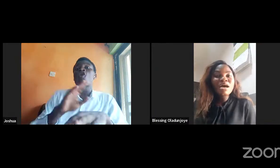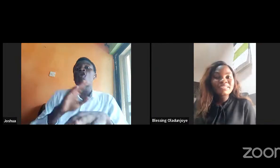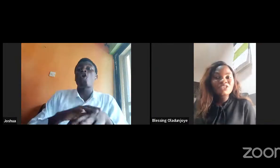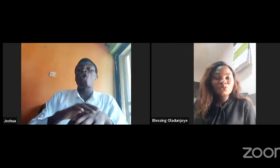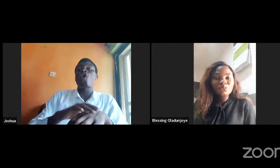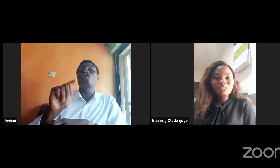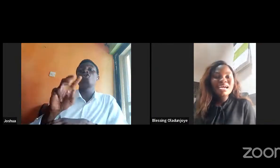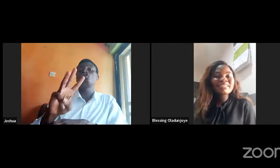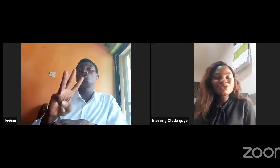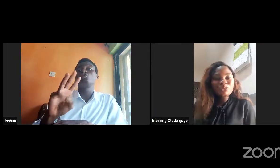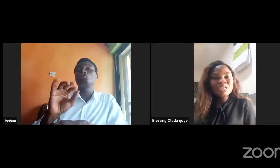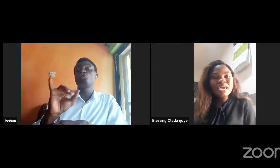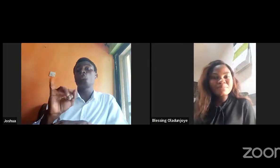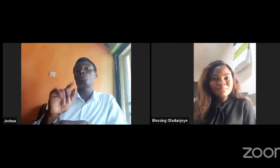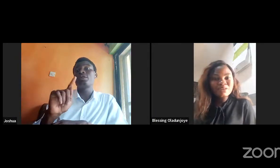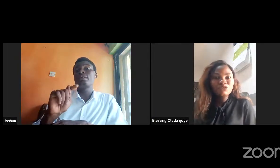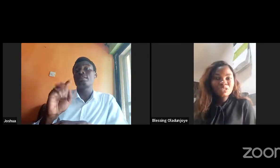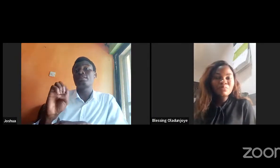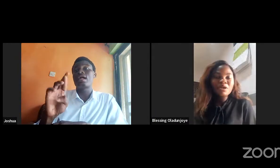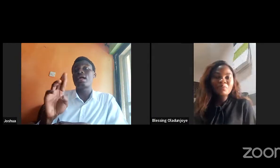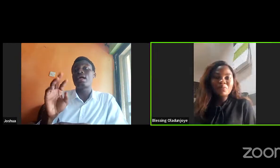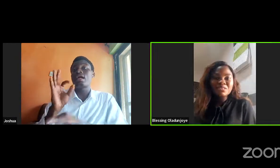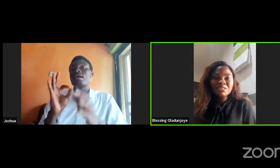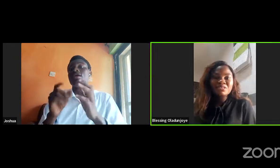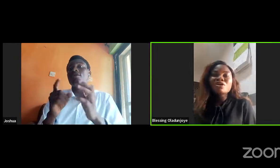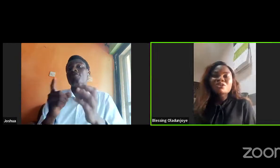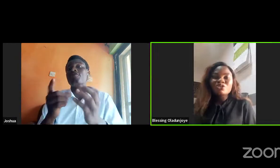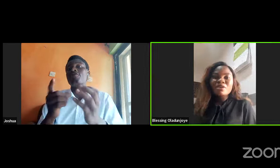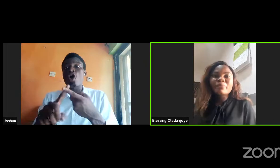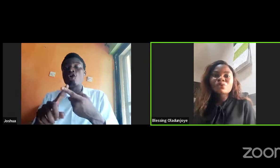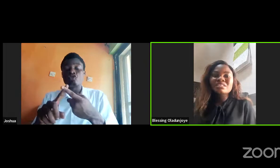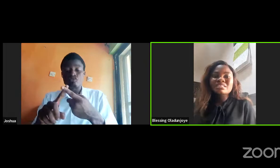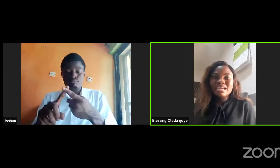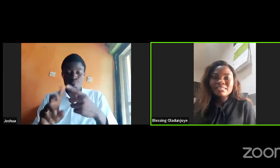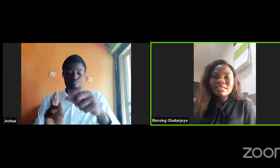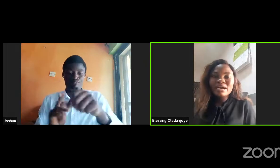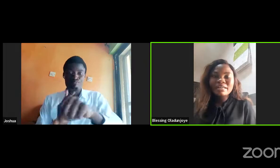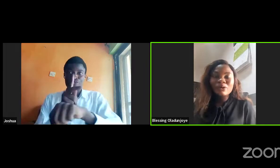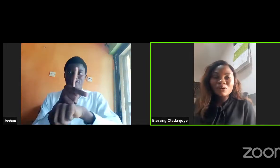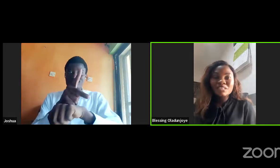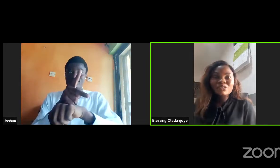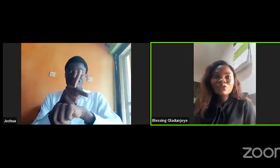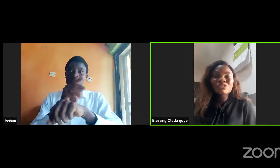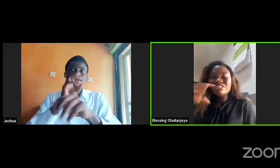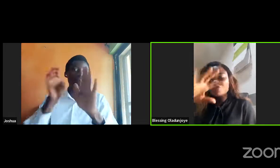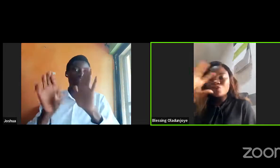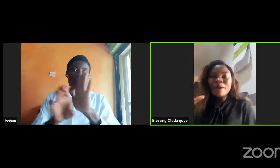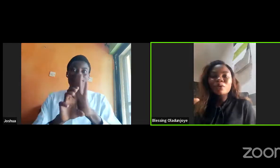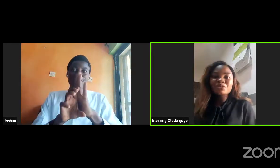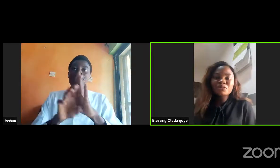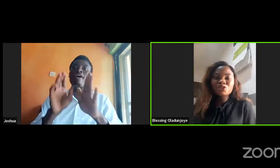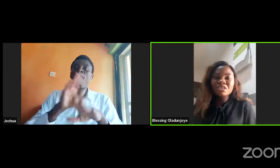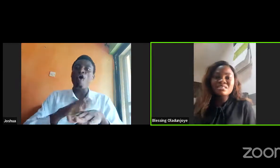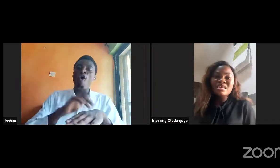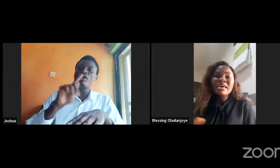to add that is a vision to be able to understand the context or